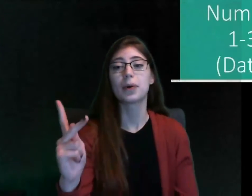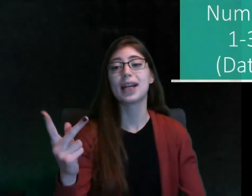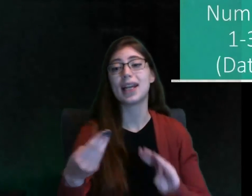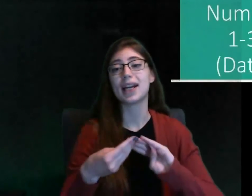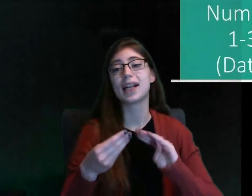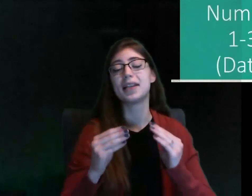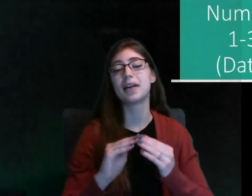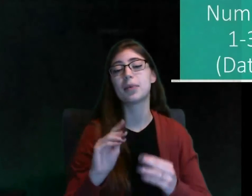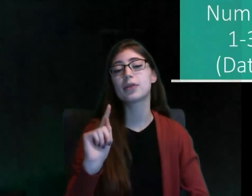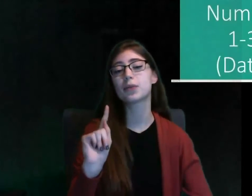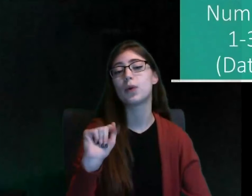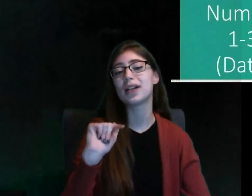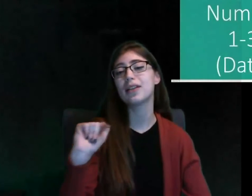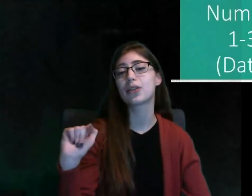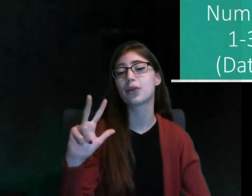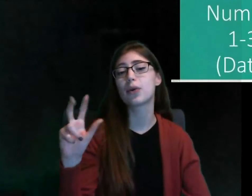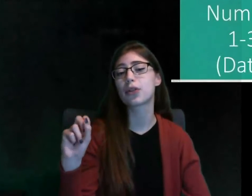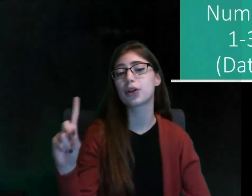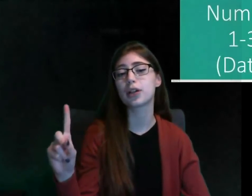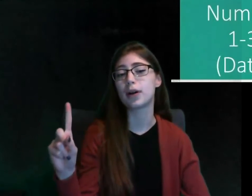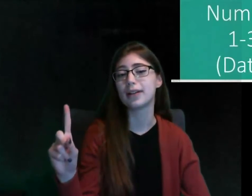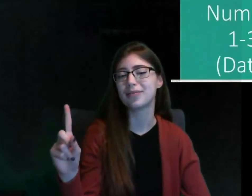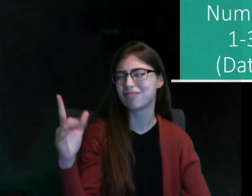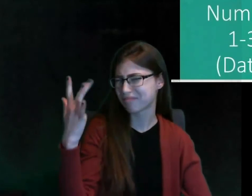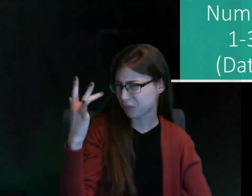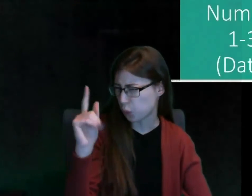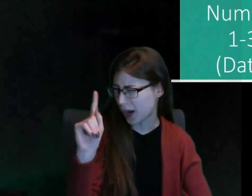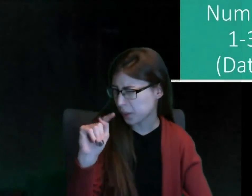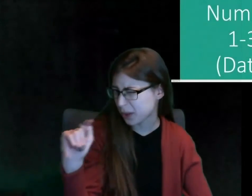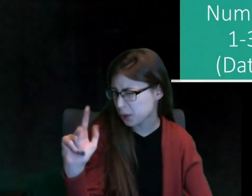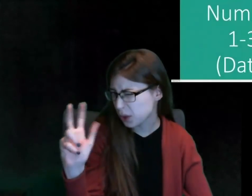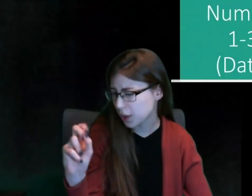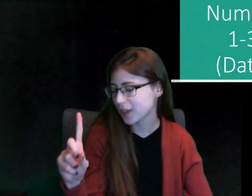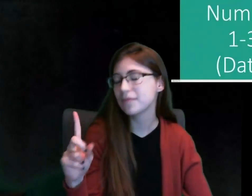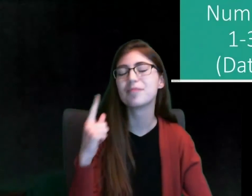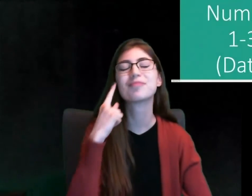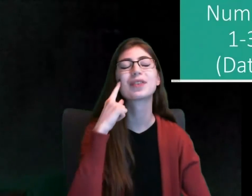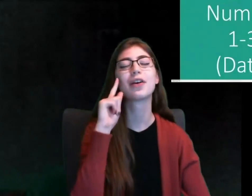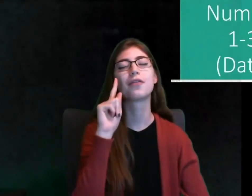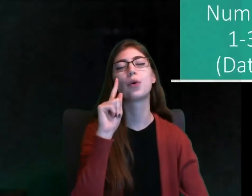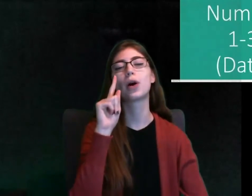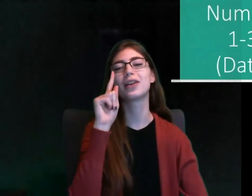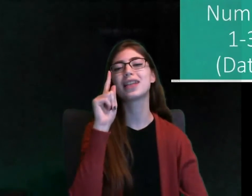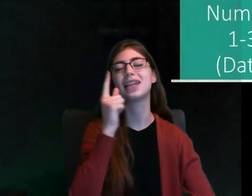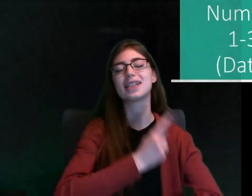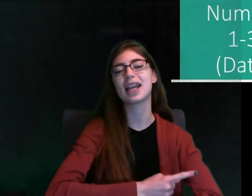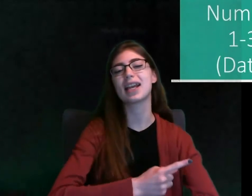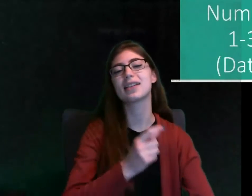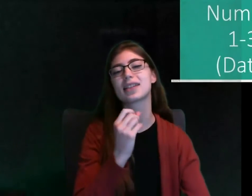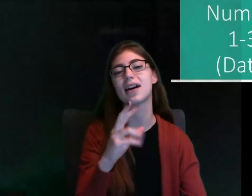Alrighty, numbers 1 through 31. Why 1 through 31? For the days of